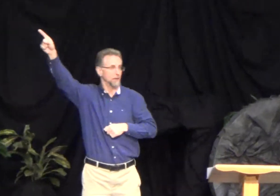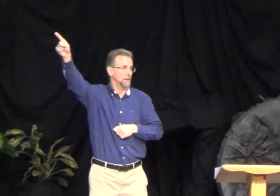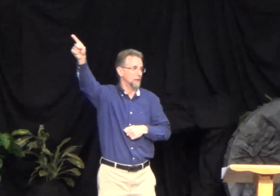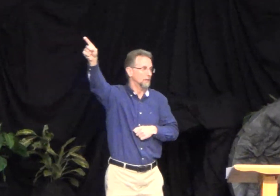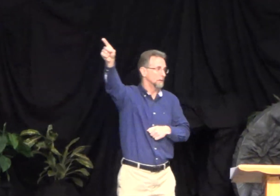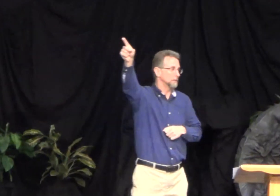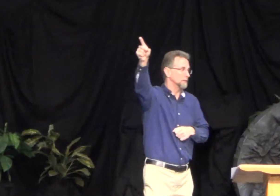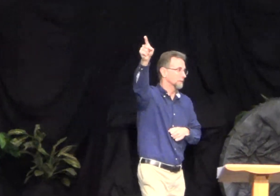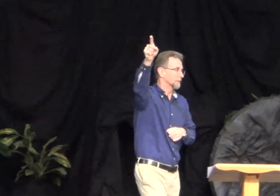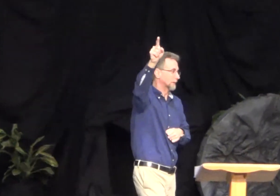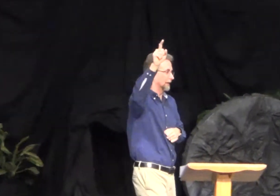Julie was doing that work for Him.